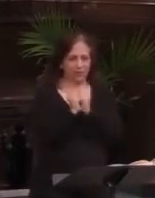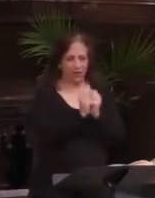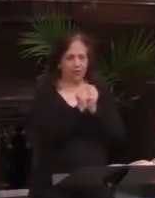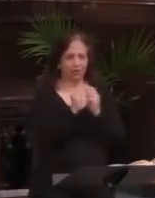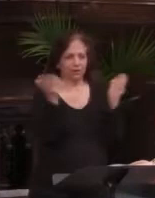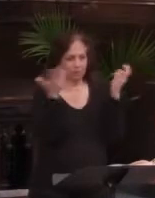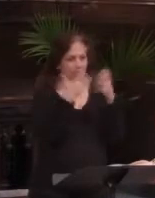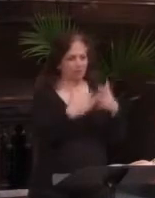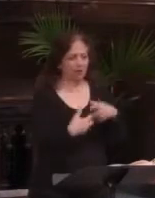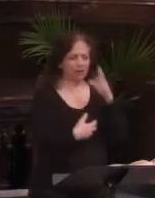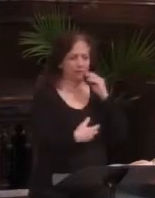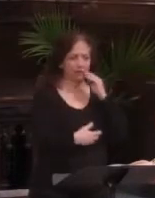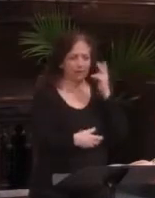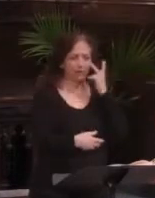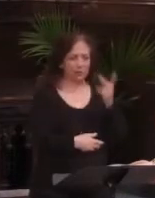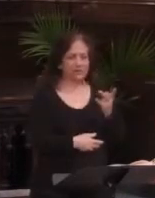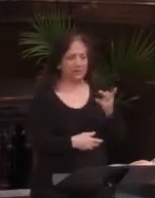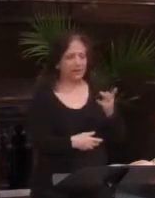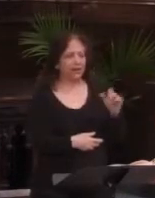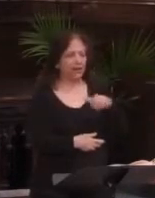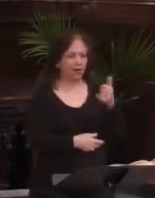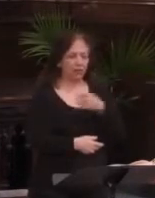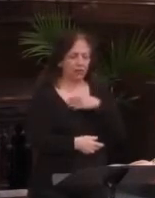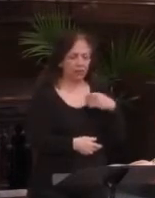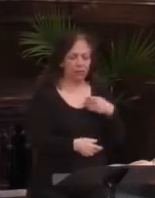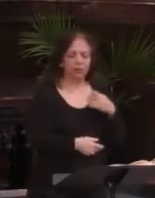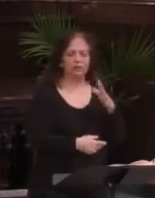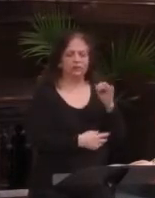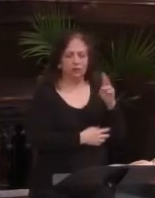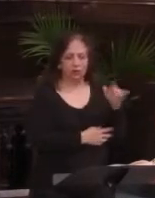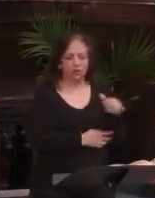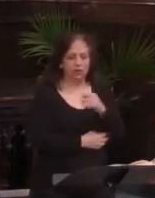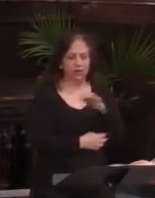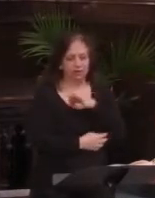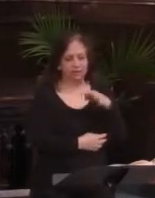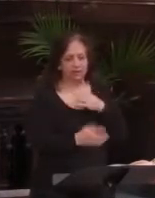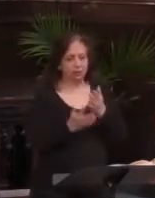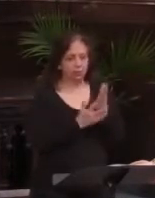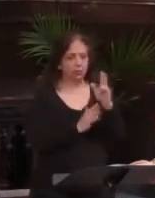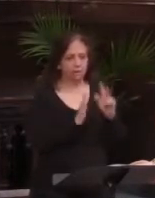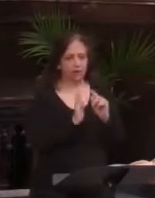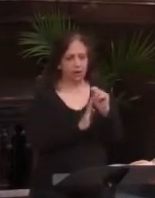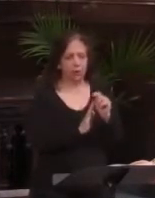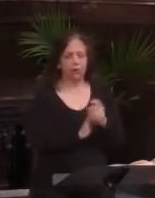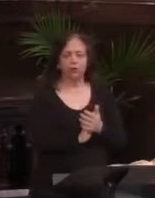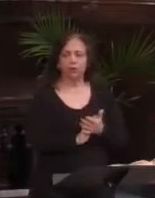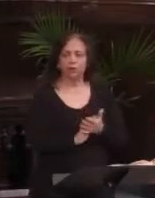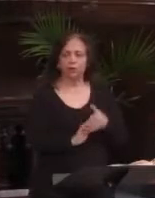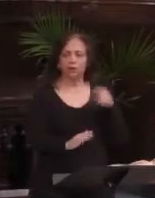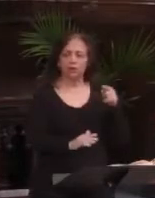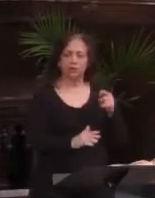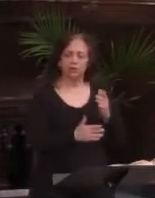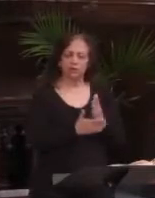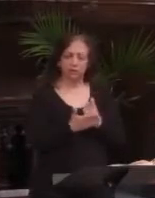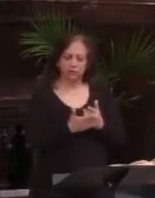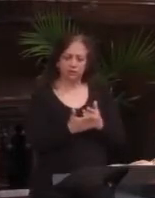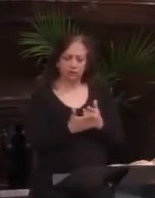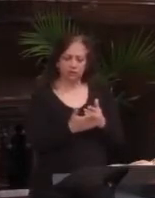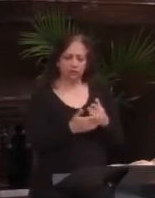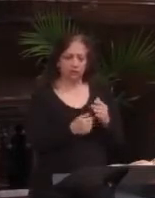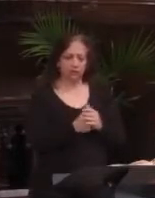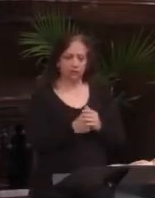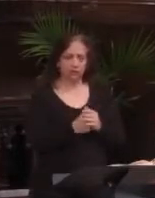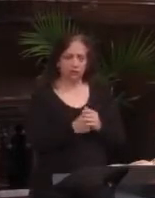also you will see other members of clergy and staff through video. And this actually worked out pretty well this